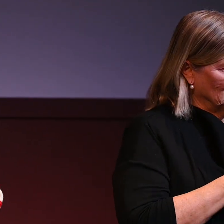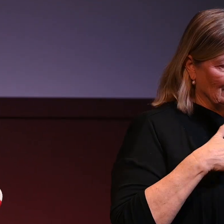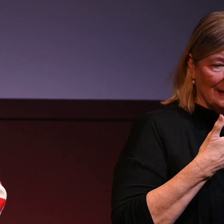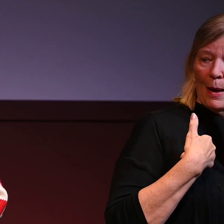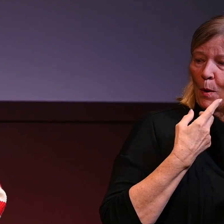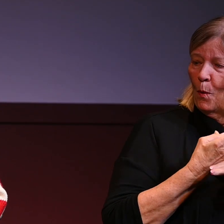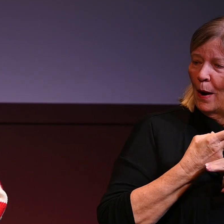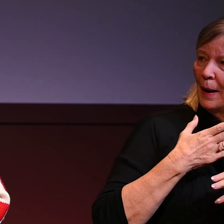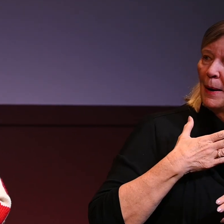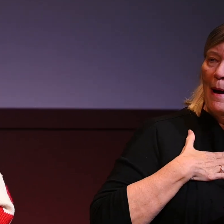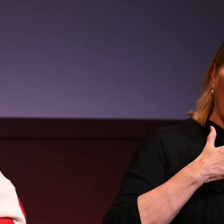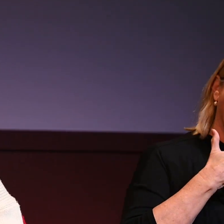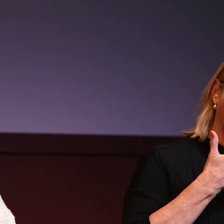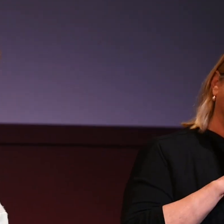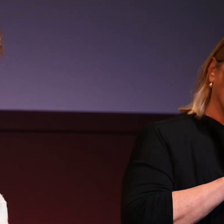on my sleeve here,